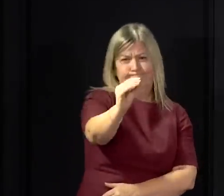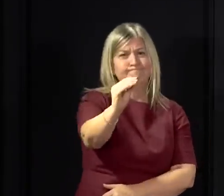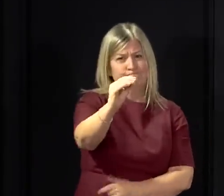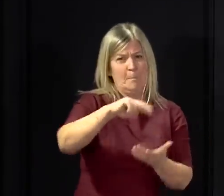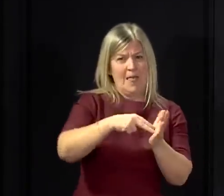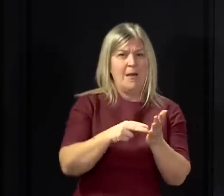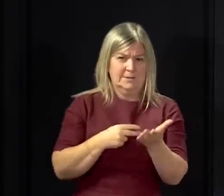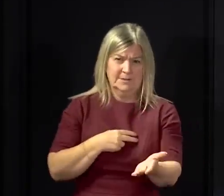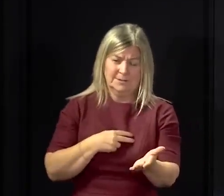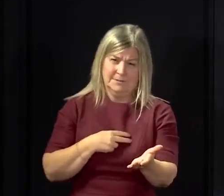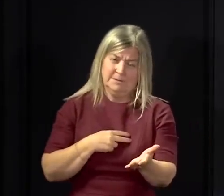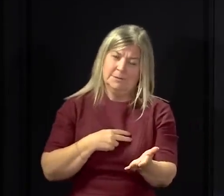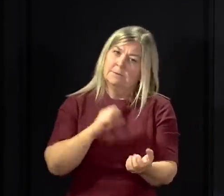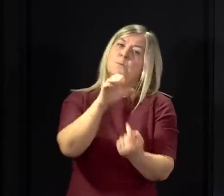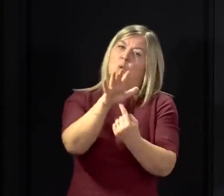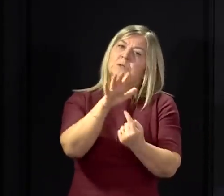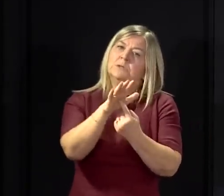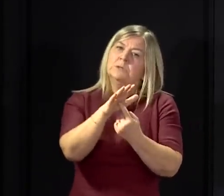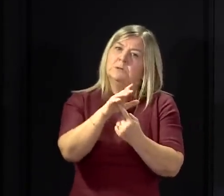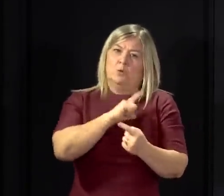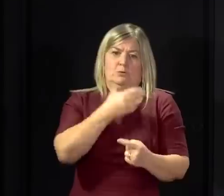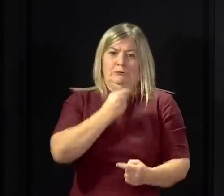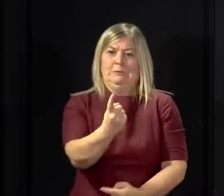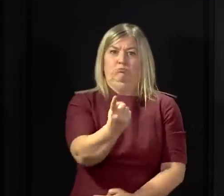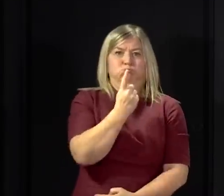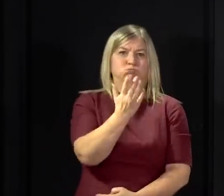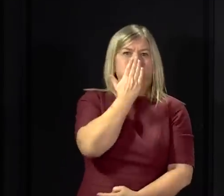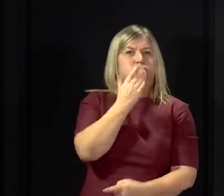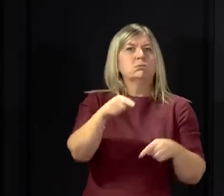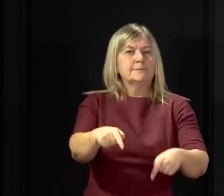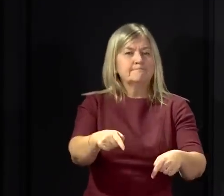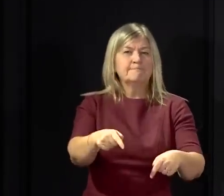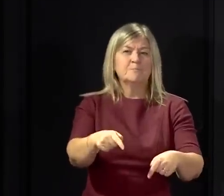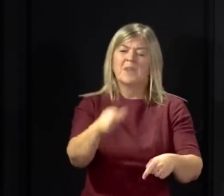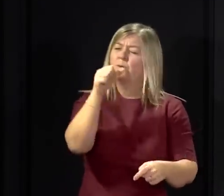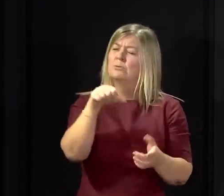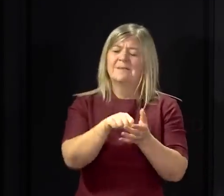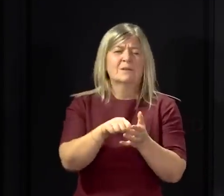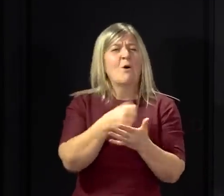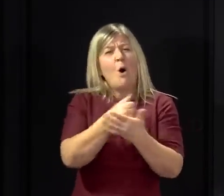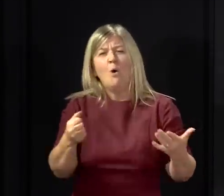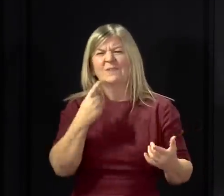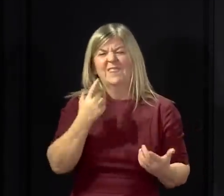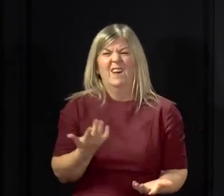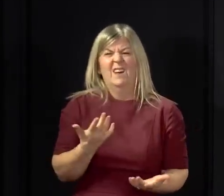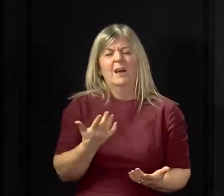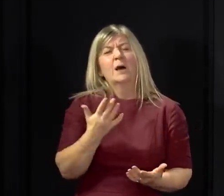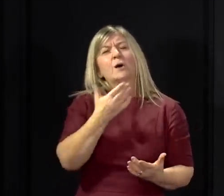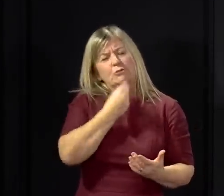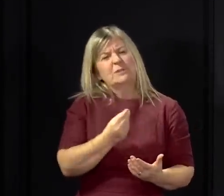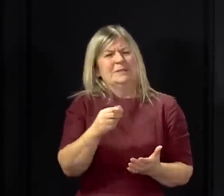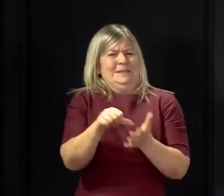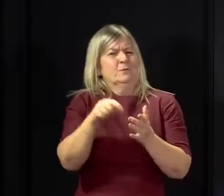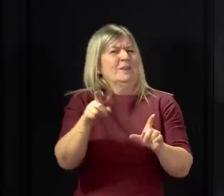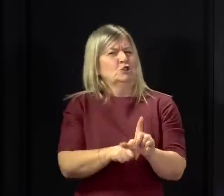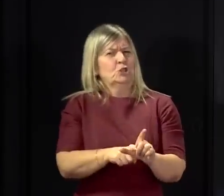are, particularly given the proximity to Christmas. I know how difficult a Christmas this was always going to be, but now in particular